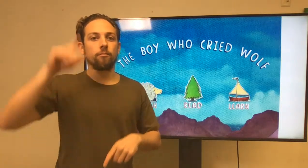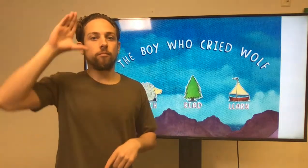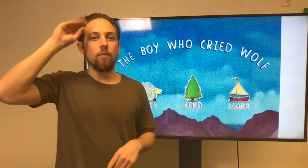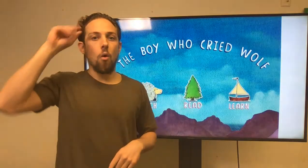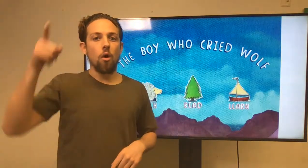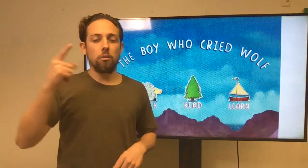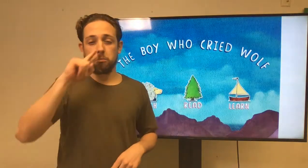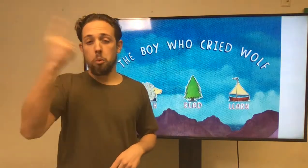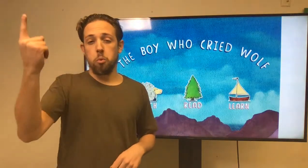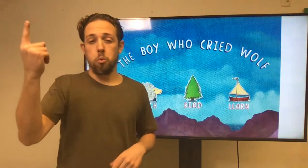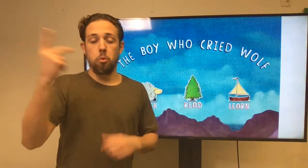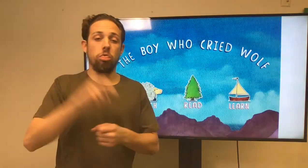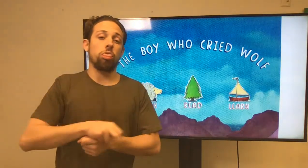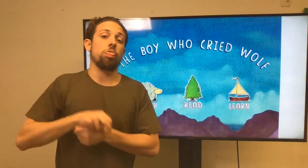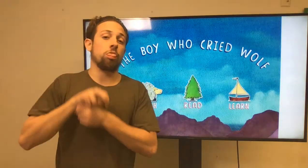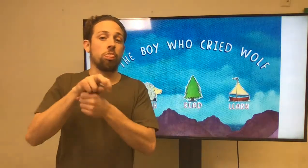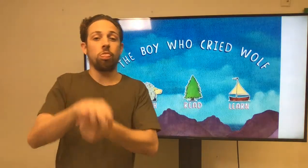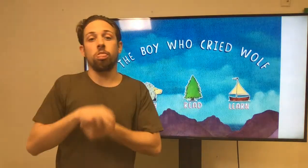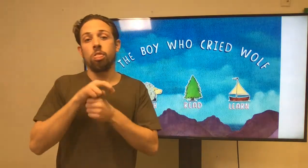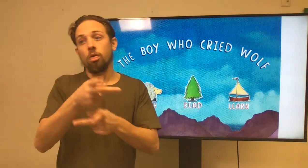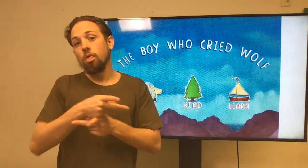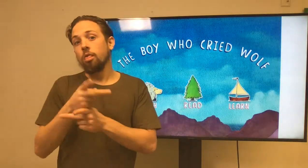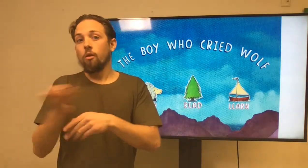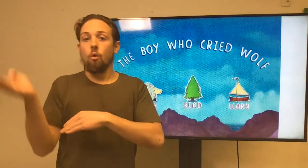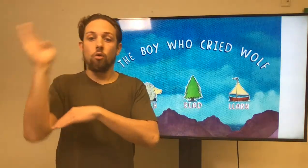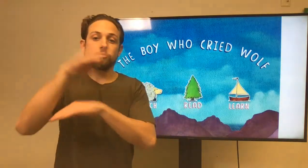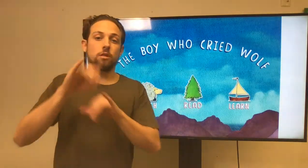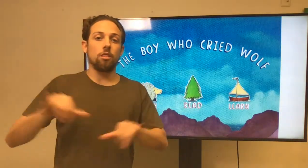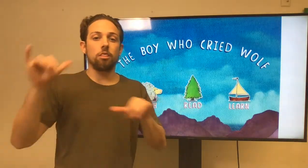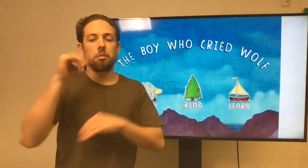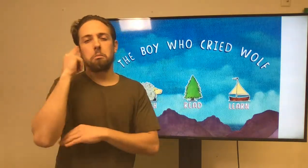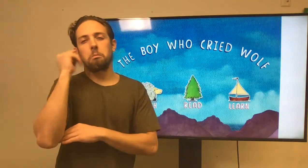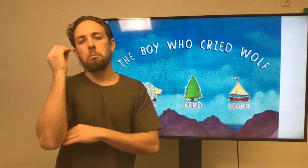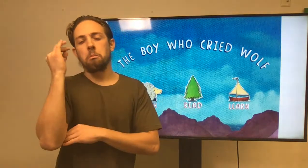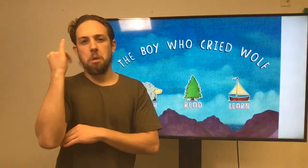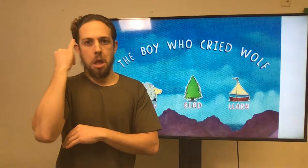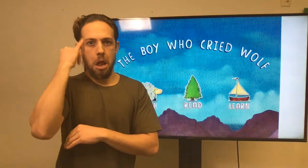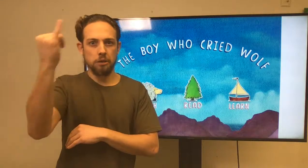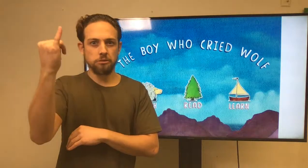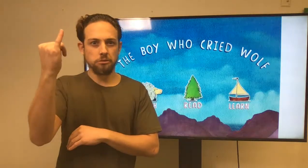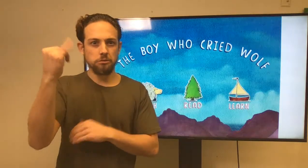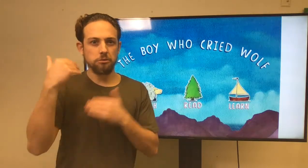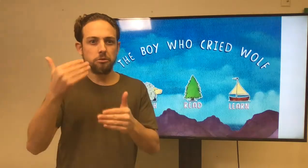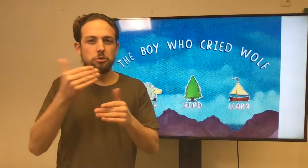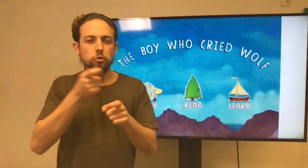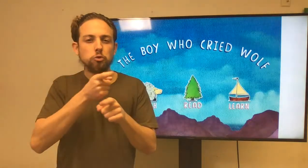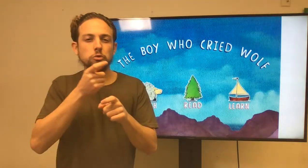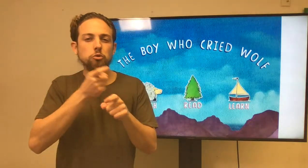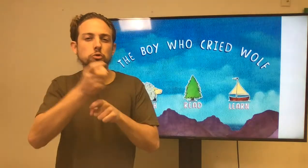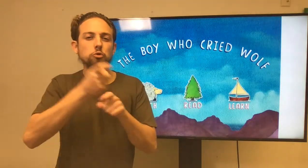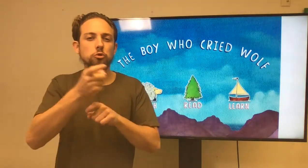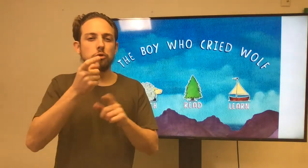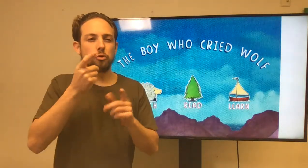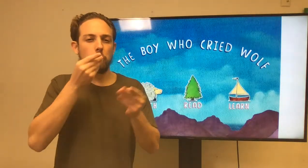coats, and scarves to keep the people warm. But the boy was bored. He was sitting there all